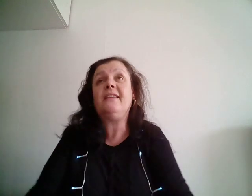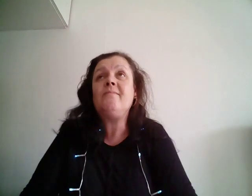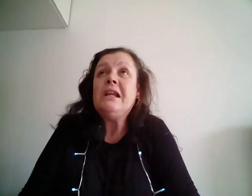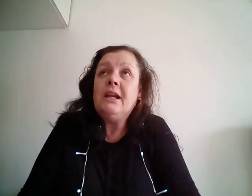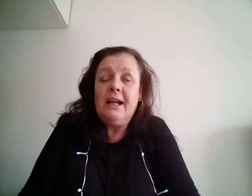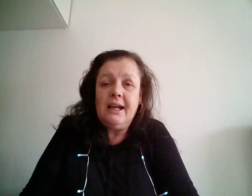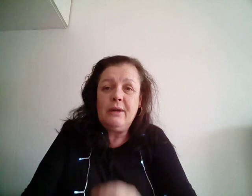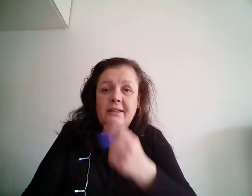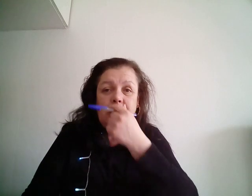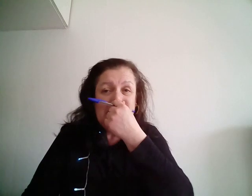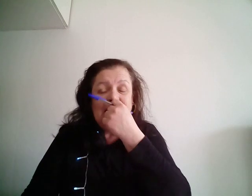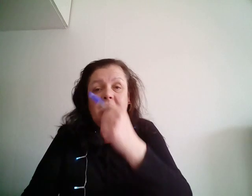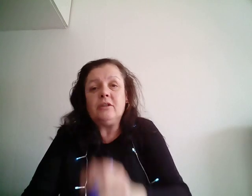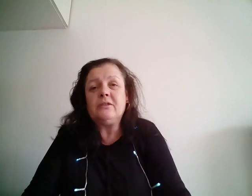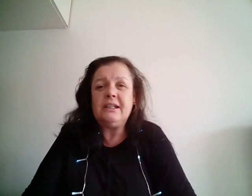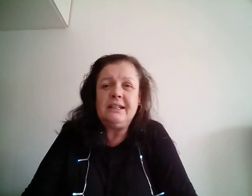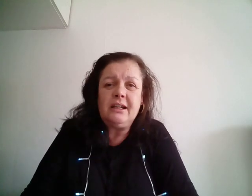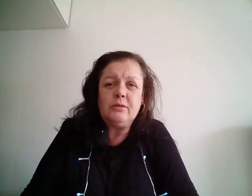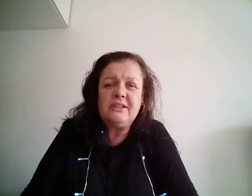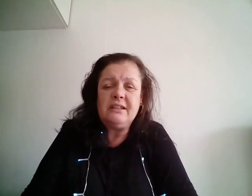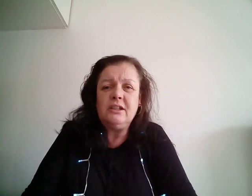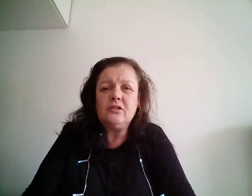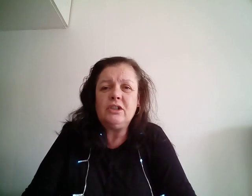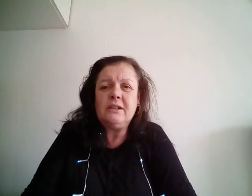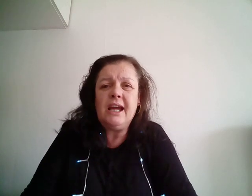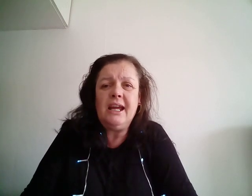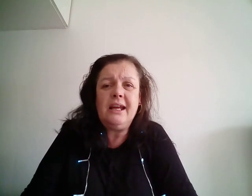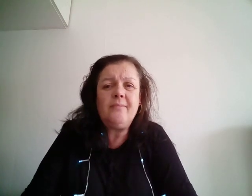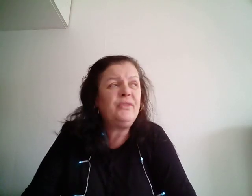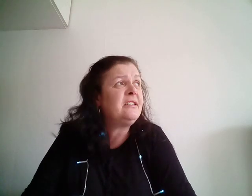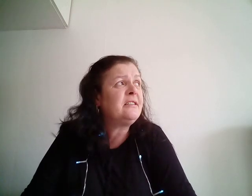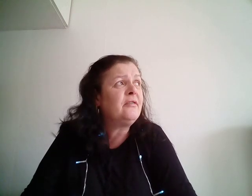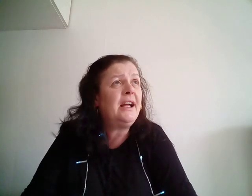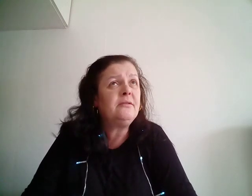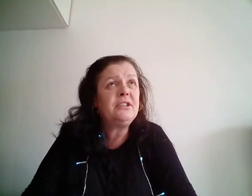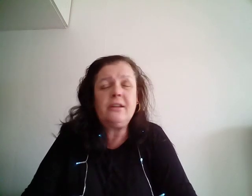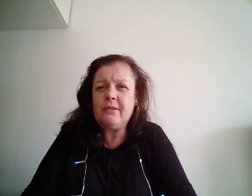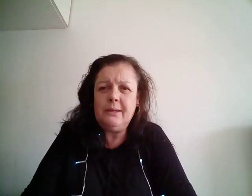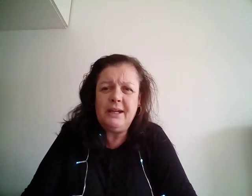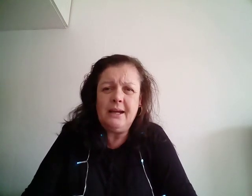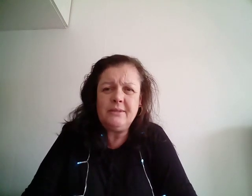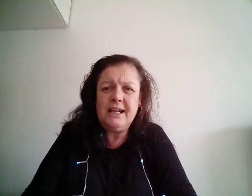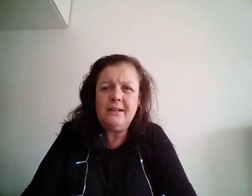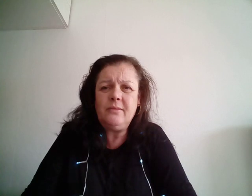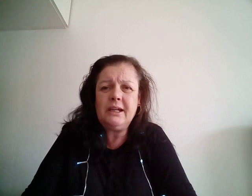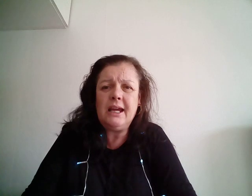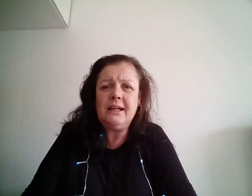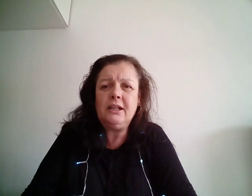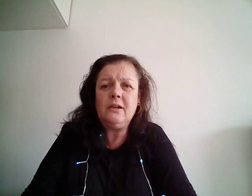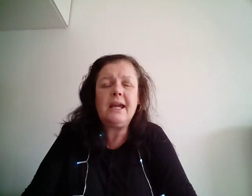then, our weather in our old neck of the woods in the old UK, it is around 3 p.m. now, okay, in the UK.